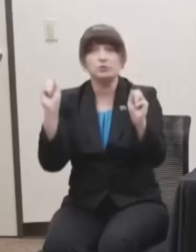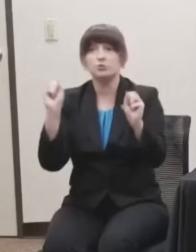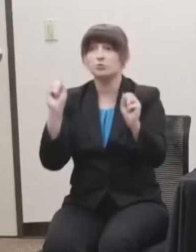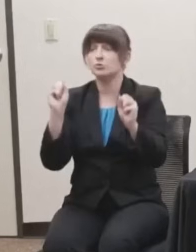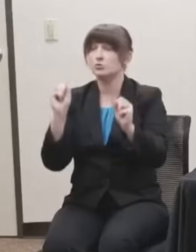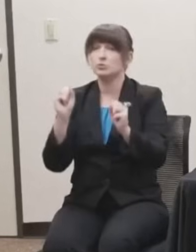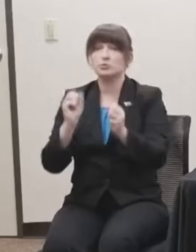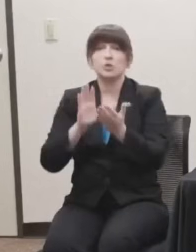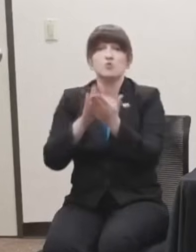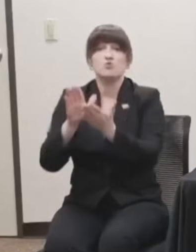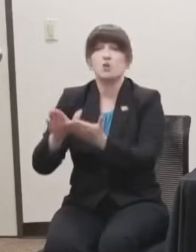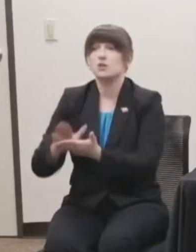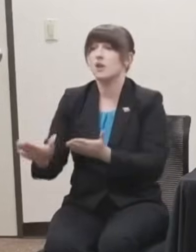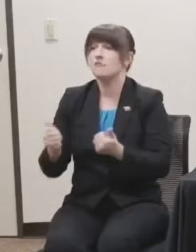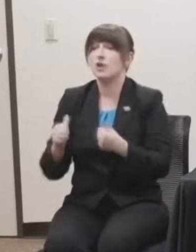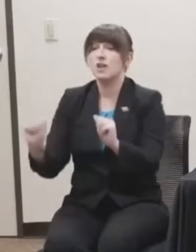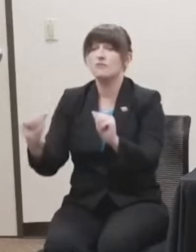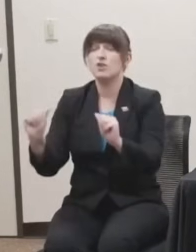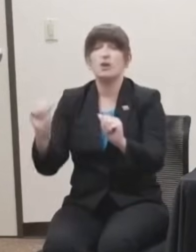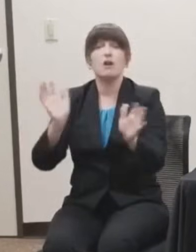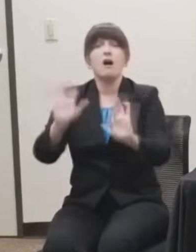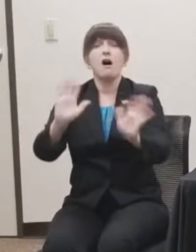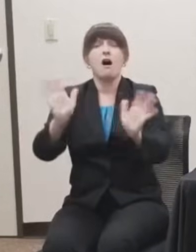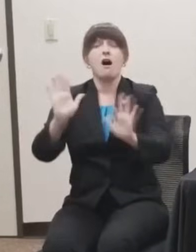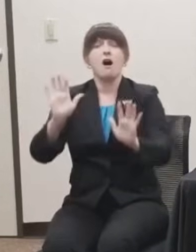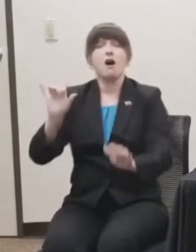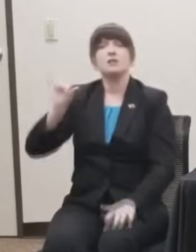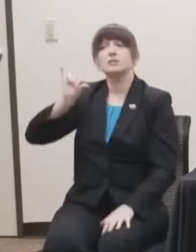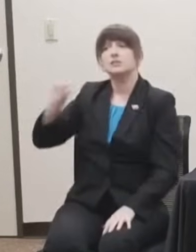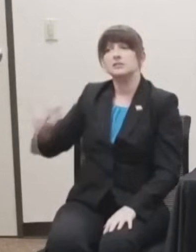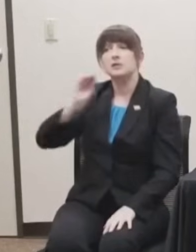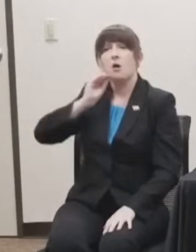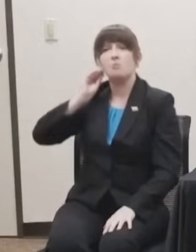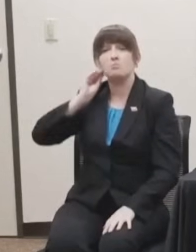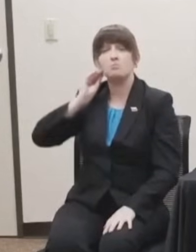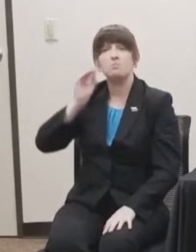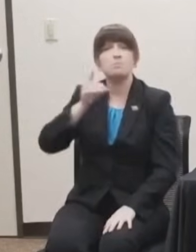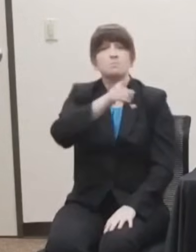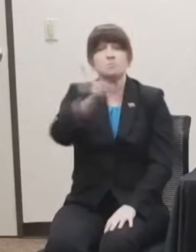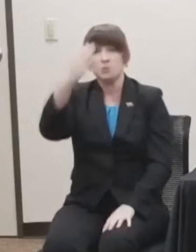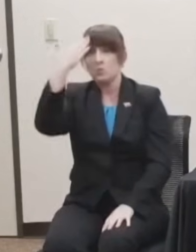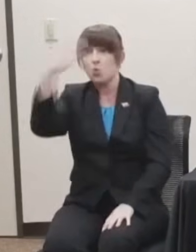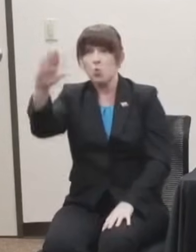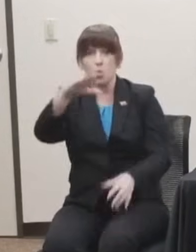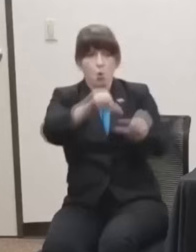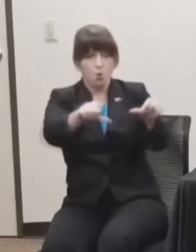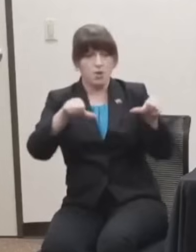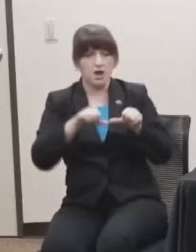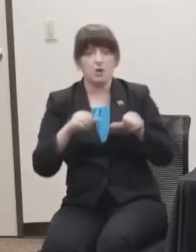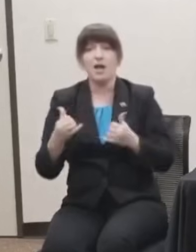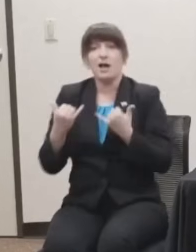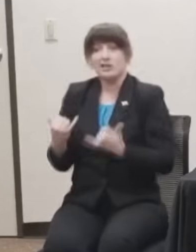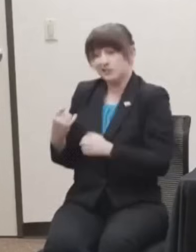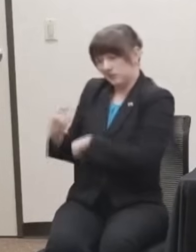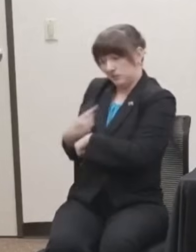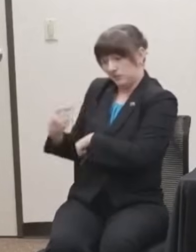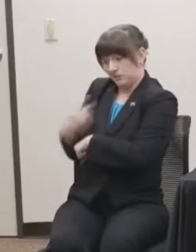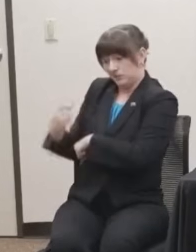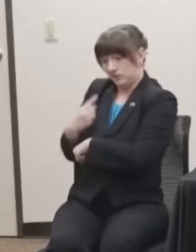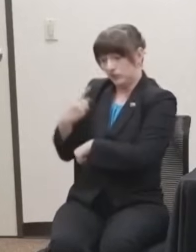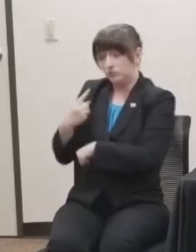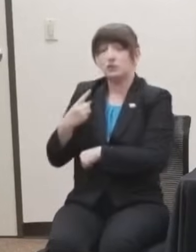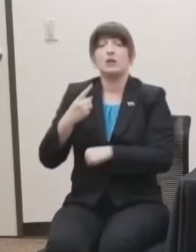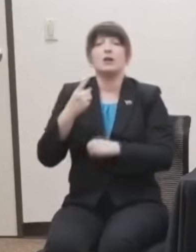area. Stay out of the area because you don't know the area. Another thing I'm getting right this minute during this press conference is reports of an additional wall